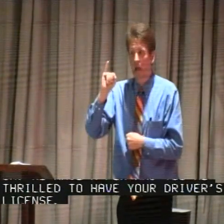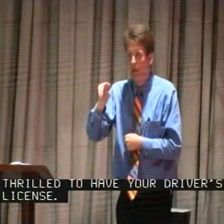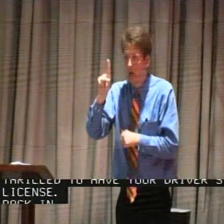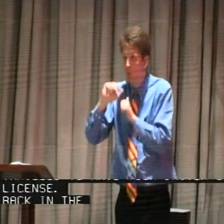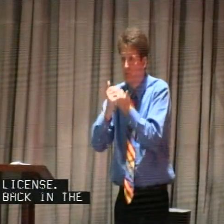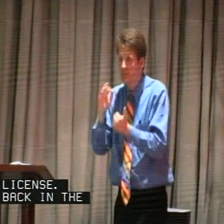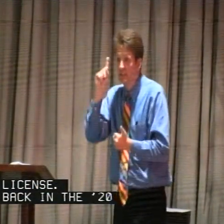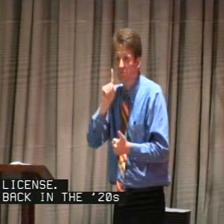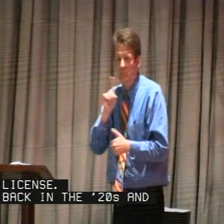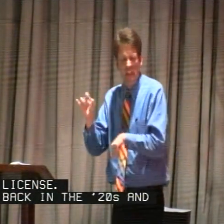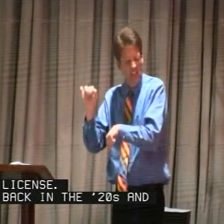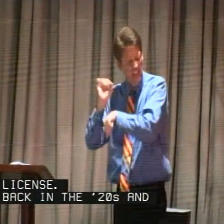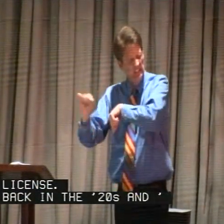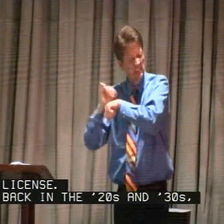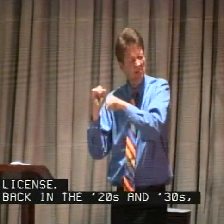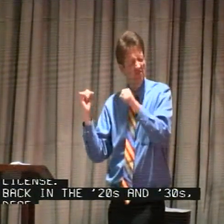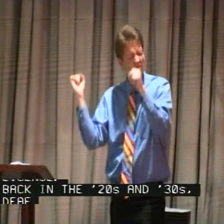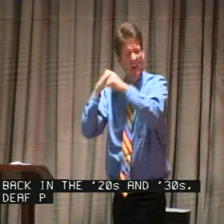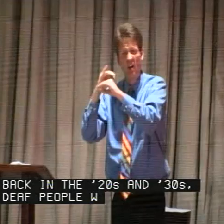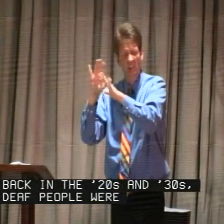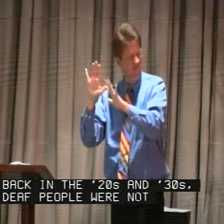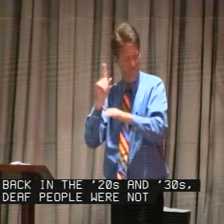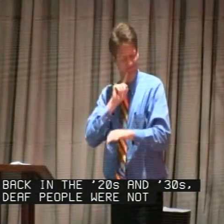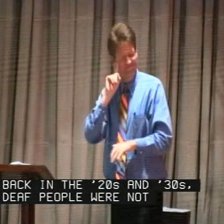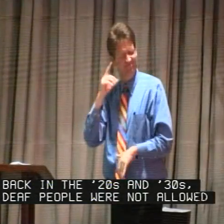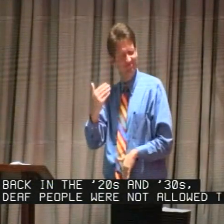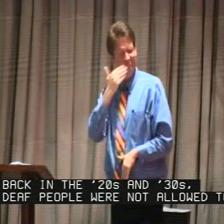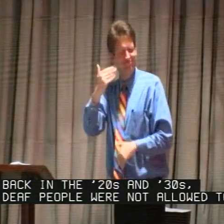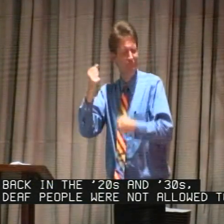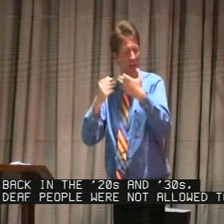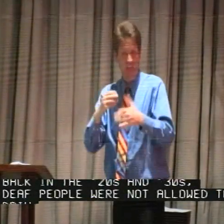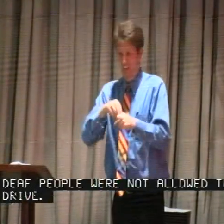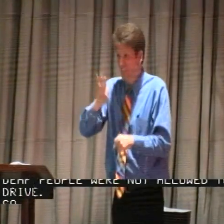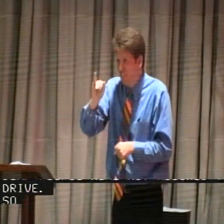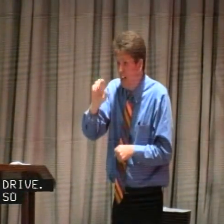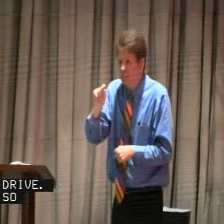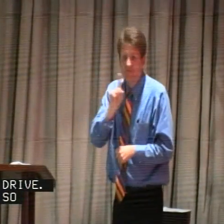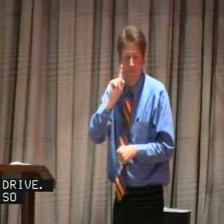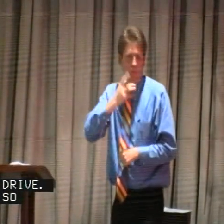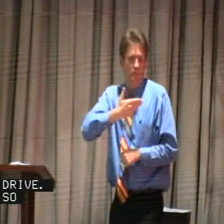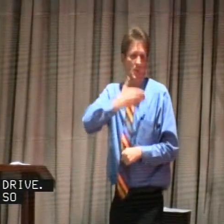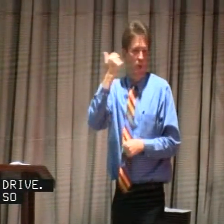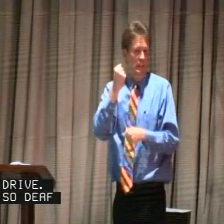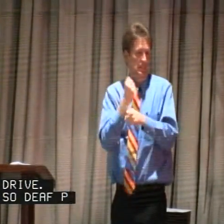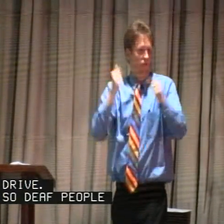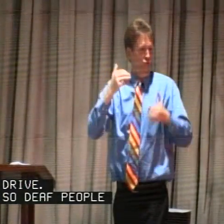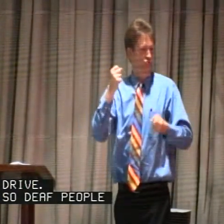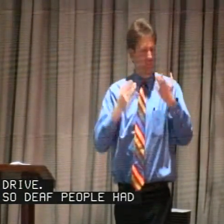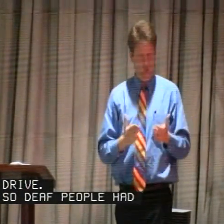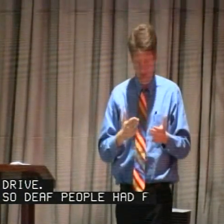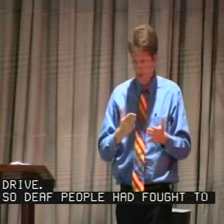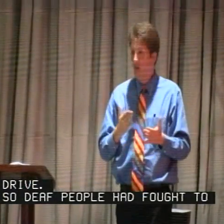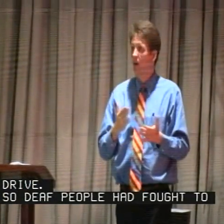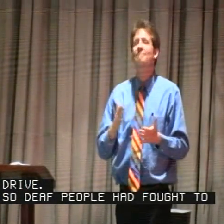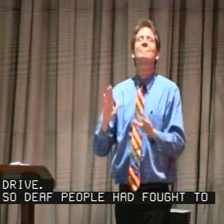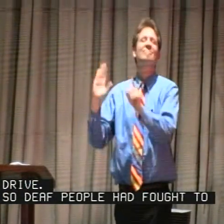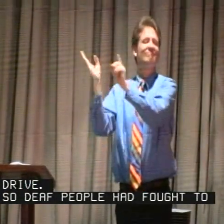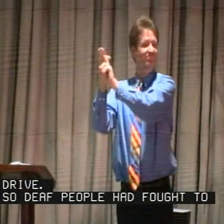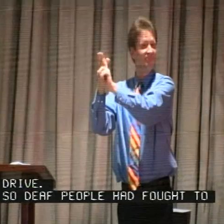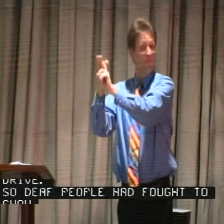were not allowed to drive. So deaf people had fought to show that they are capable drivers, and